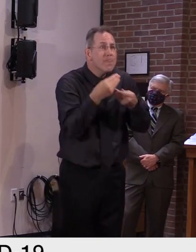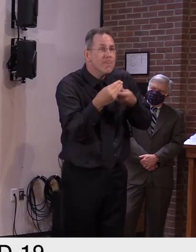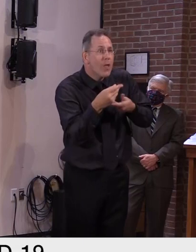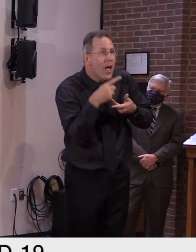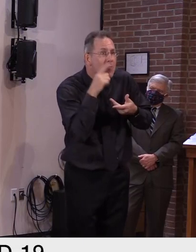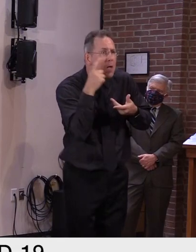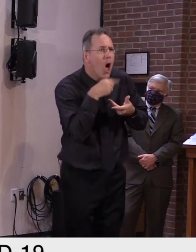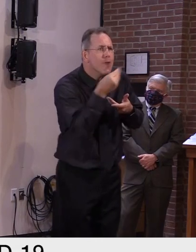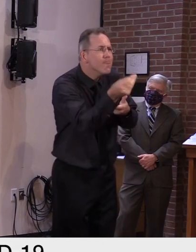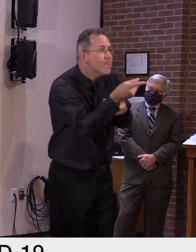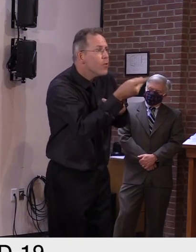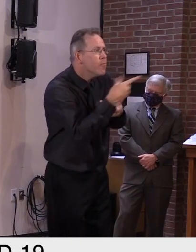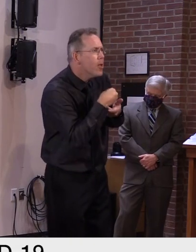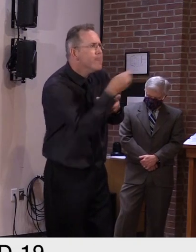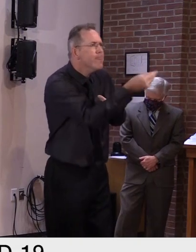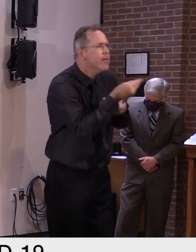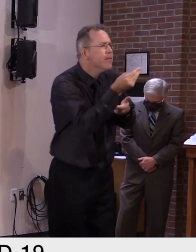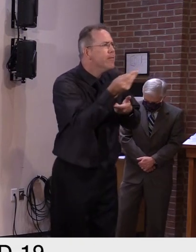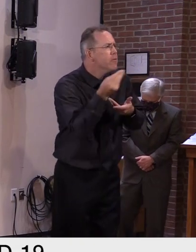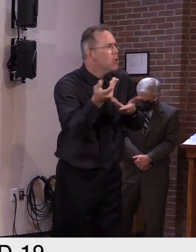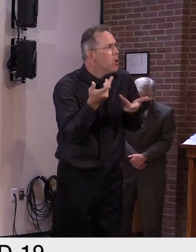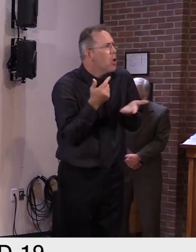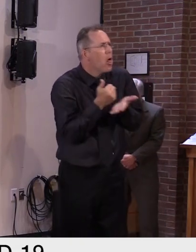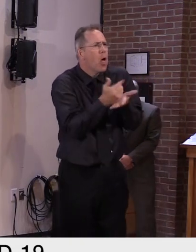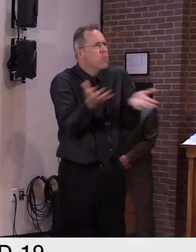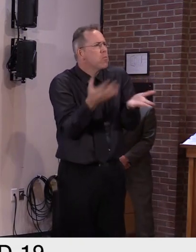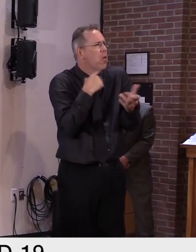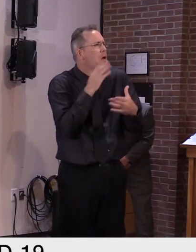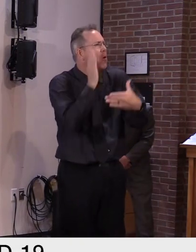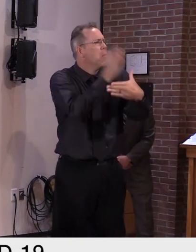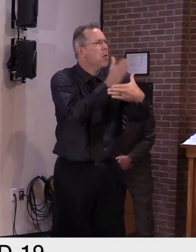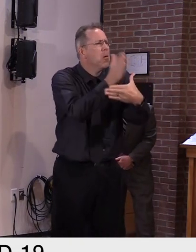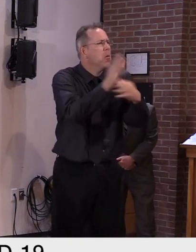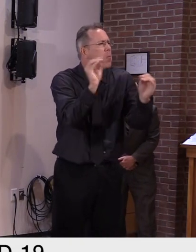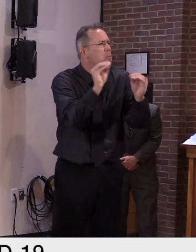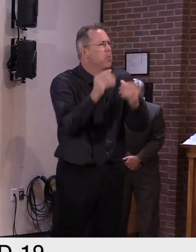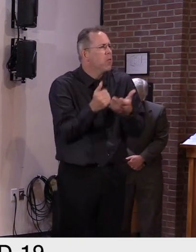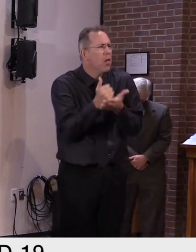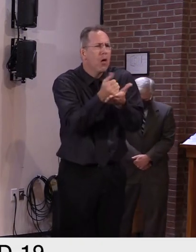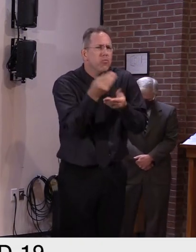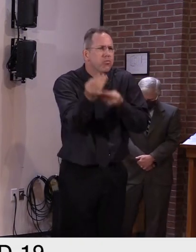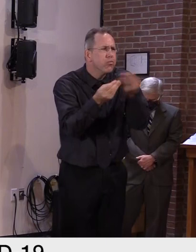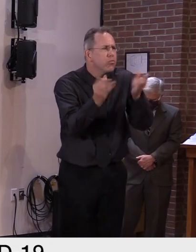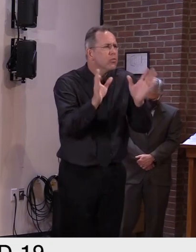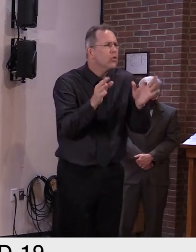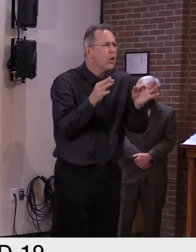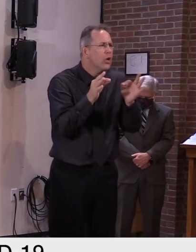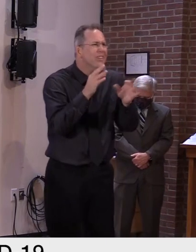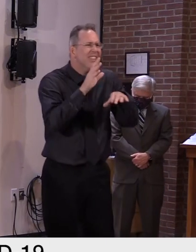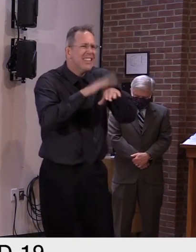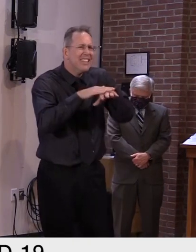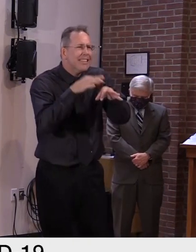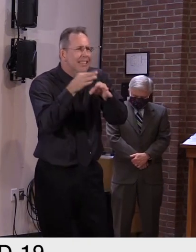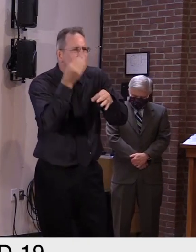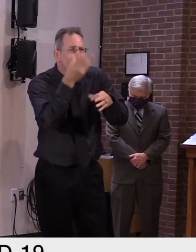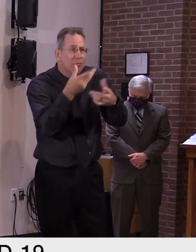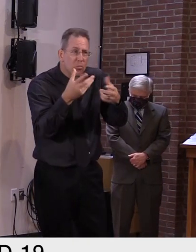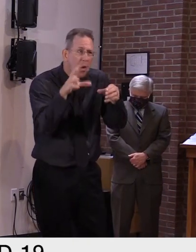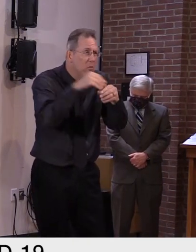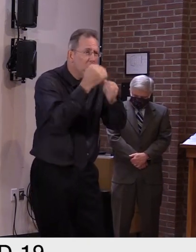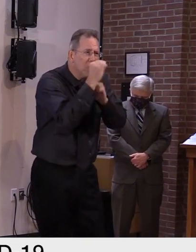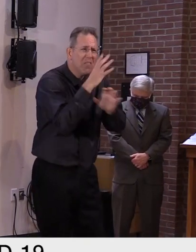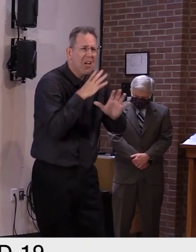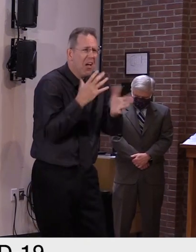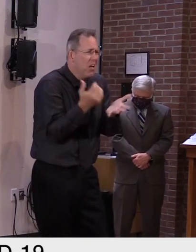that this is part of the answer, so we wanted to be as helpful as possible. If we know of another rally where